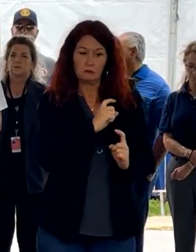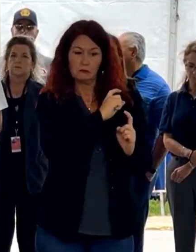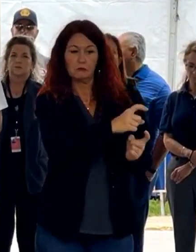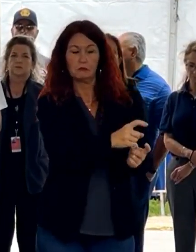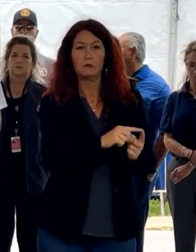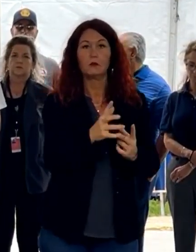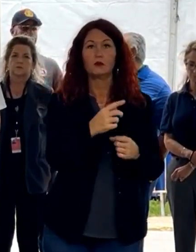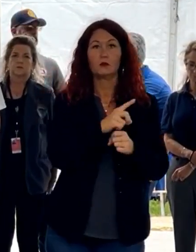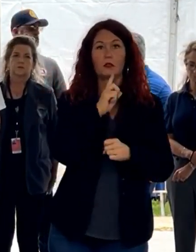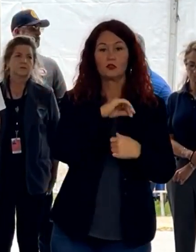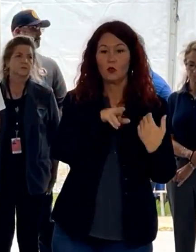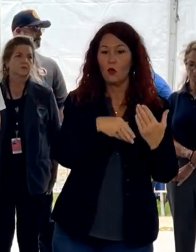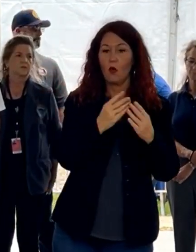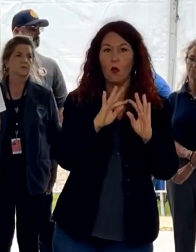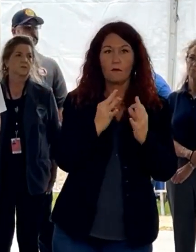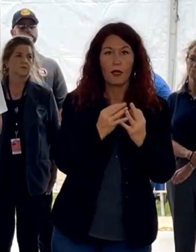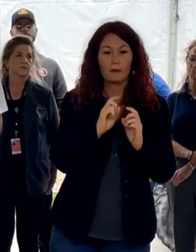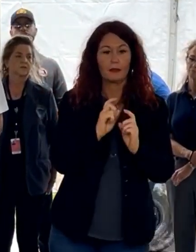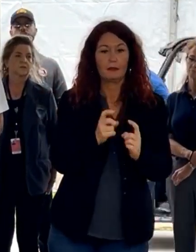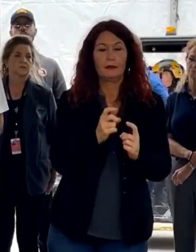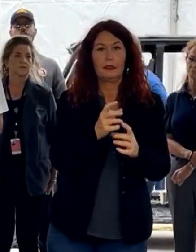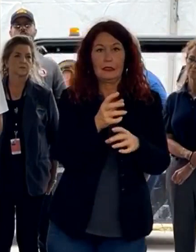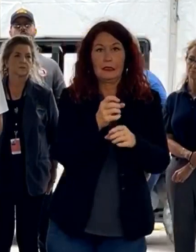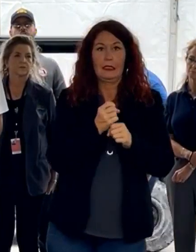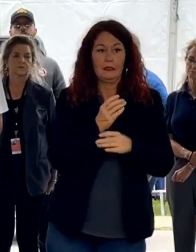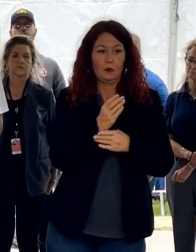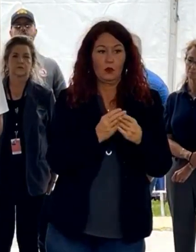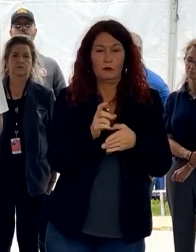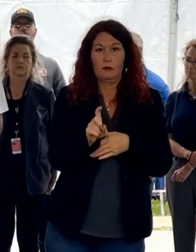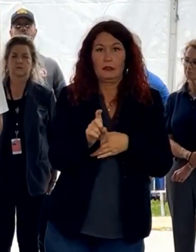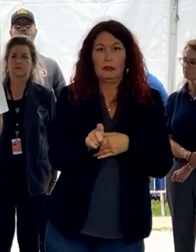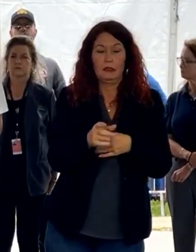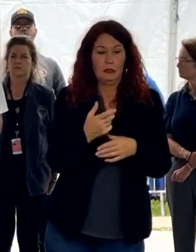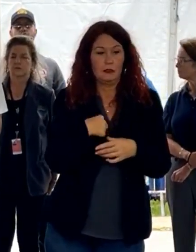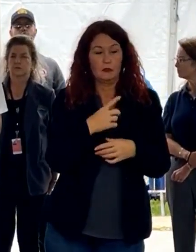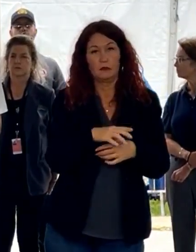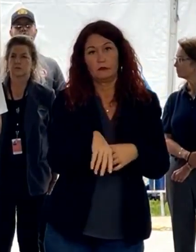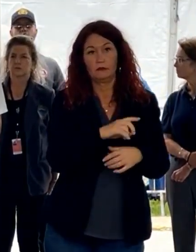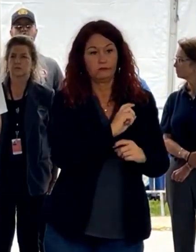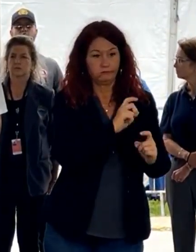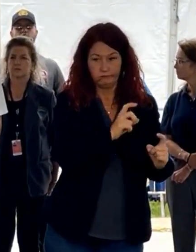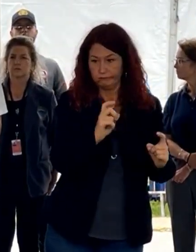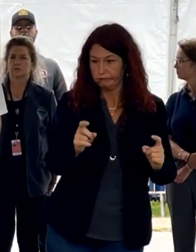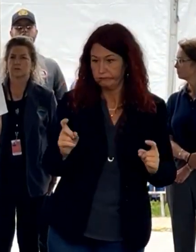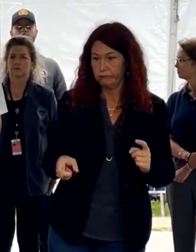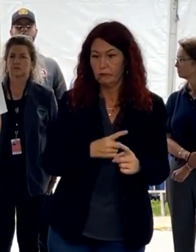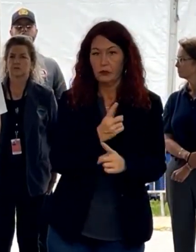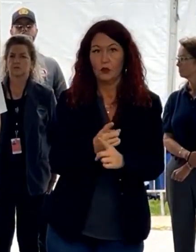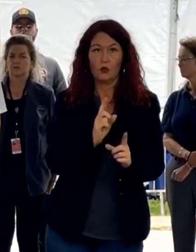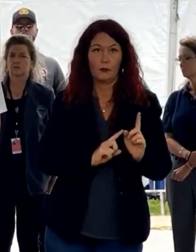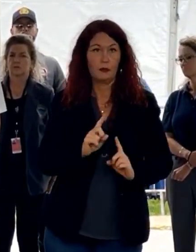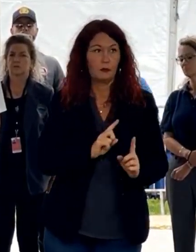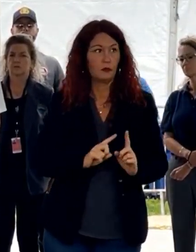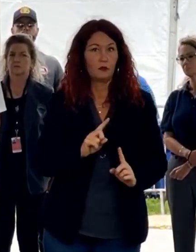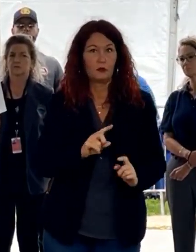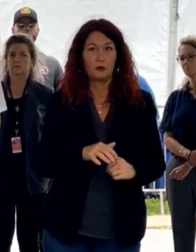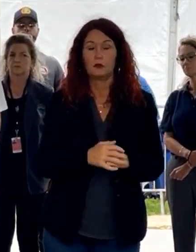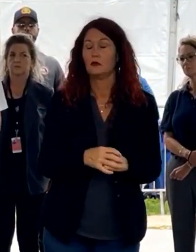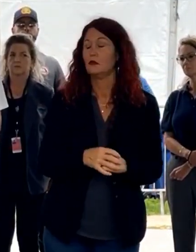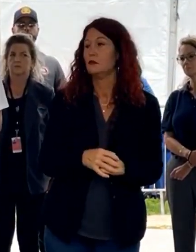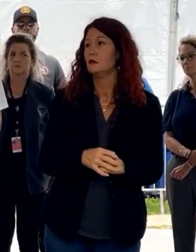families and make sure that everybody gets what they need. I know Mayor Cava was at